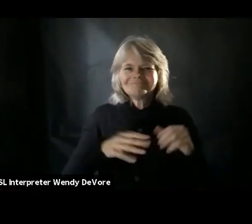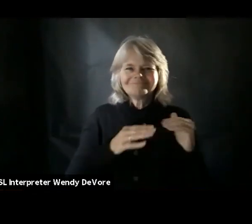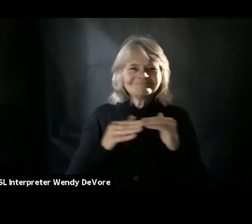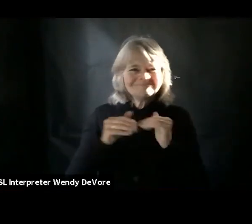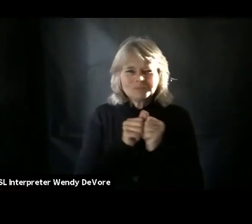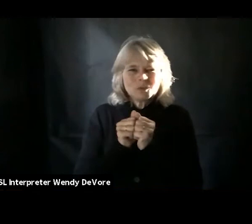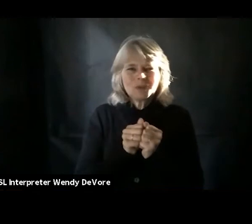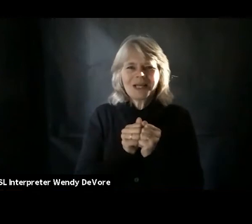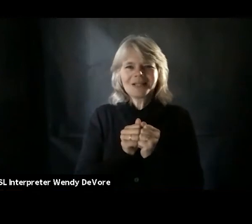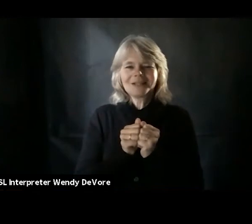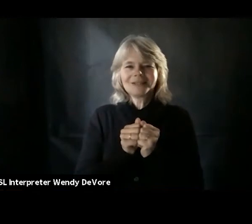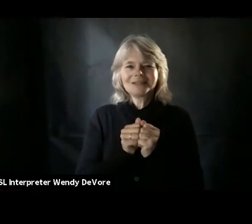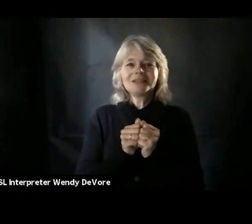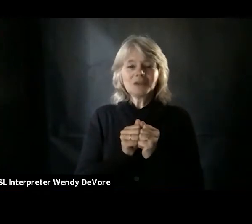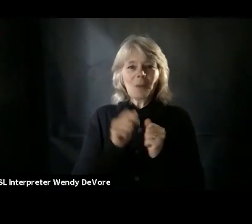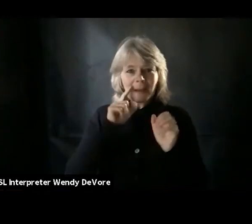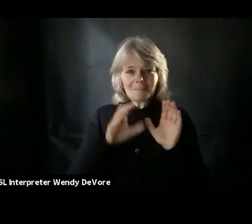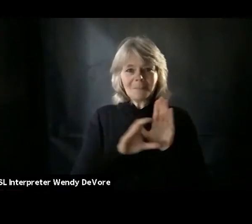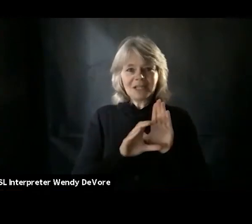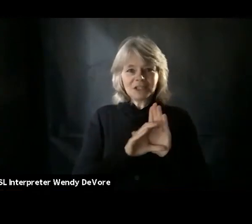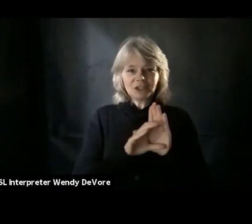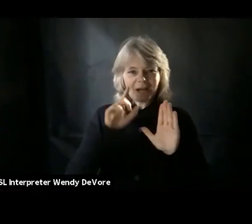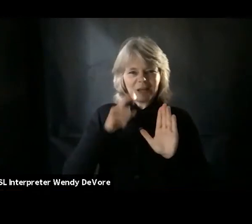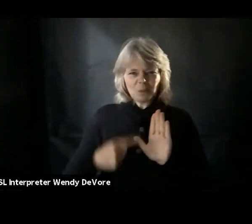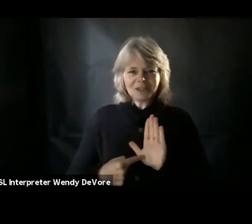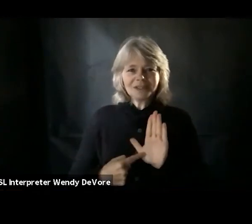The last picture that I'll show today